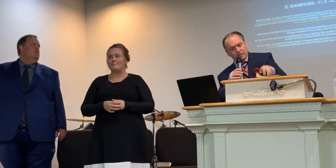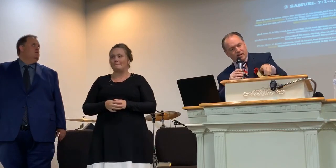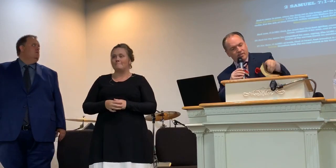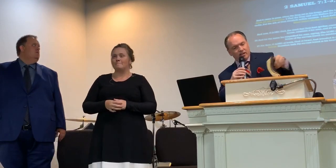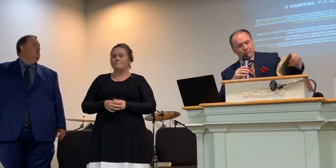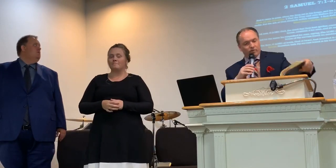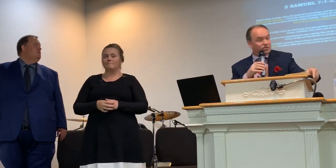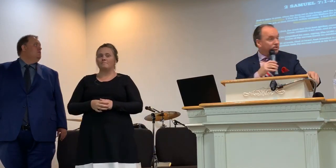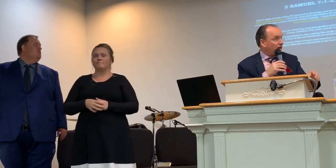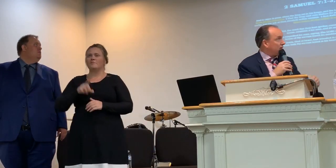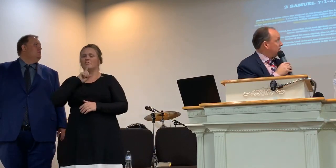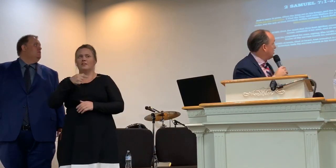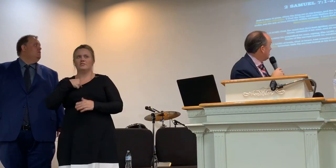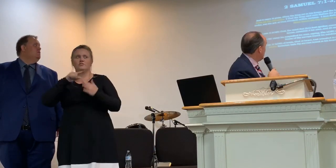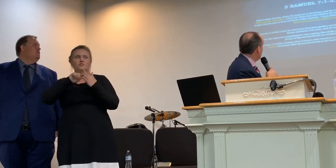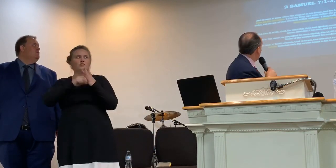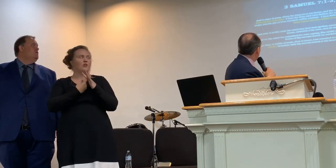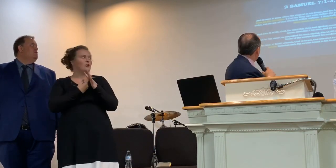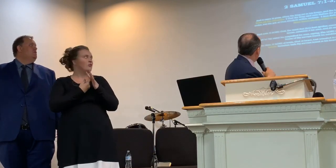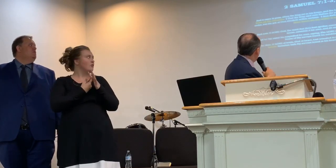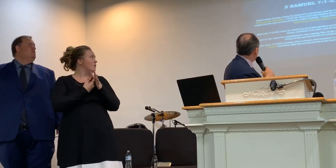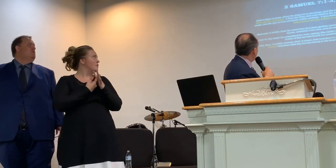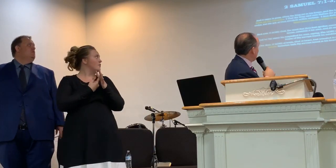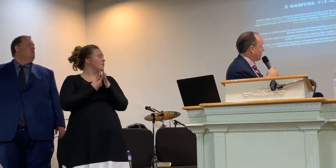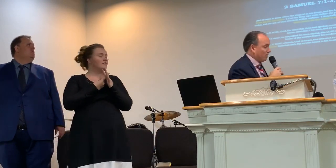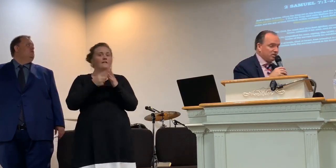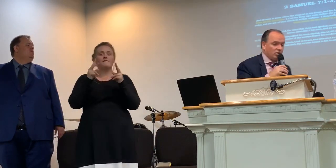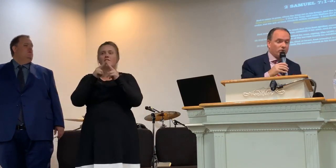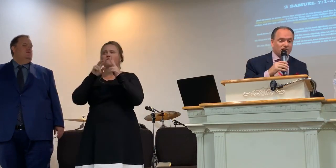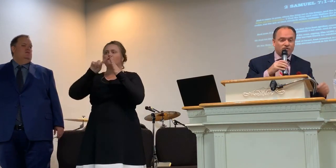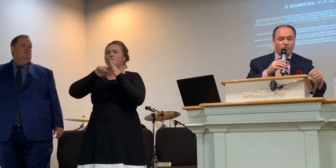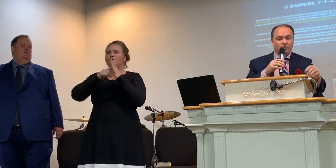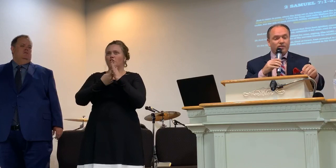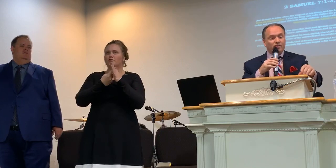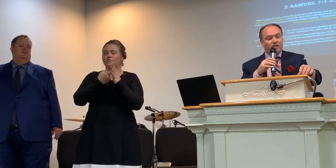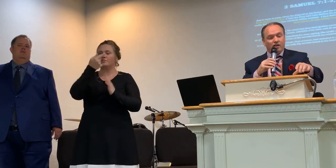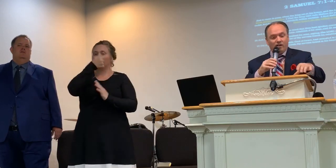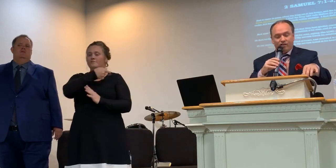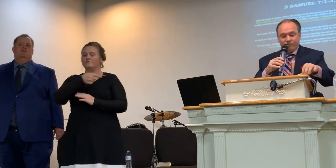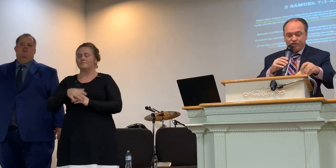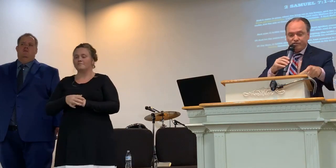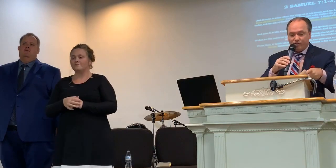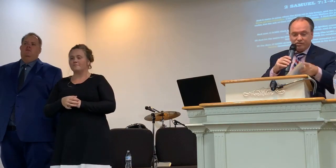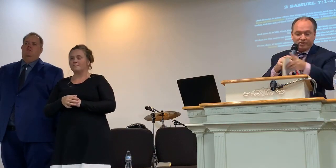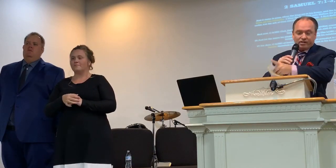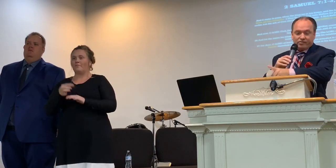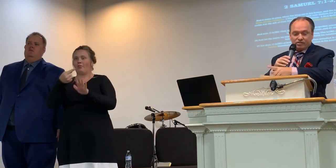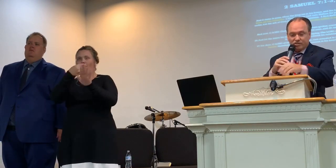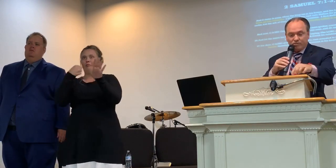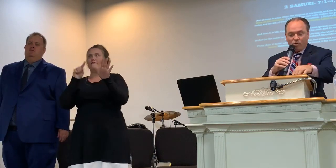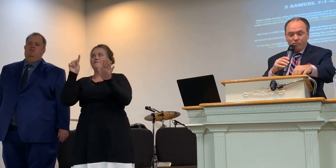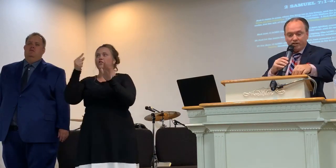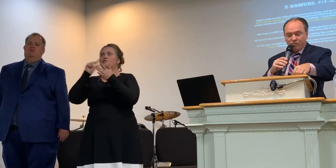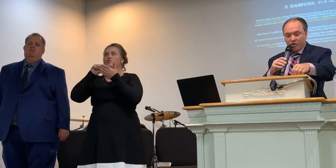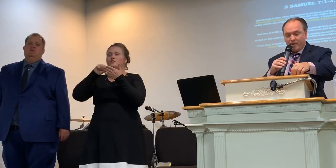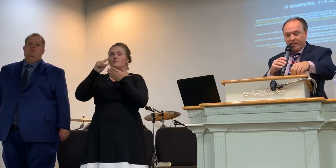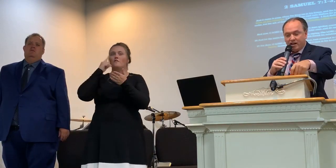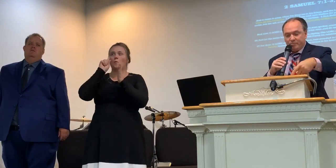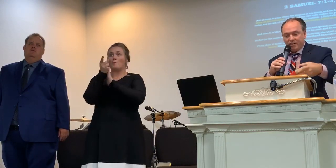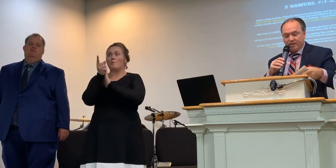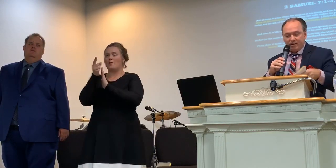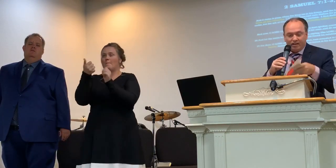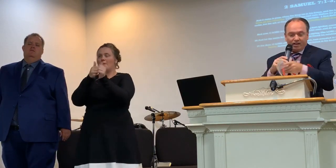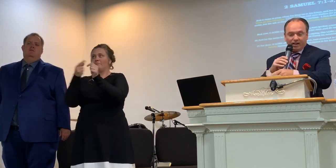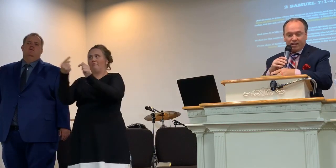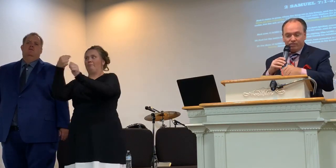27. Actually, I think I'm going to start at the very first. Yeah, we're going to start with the first verse there for just a moment. I want to back